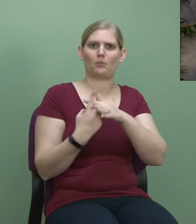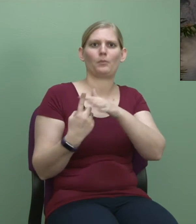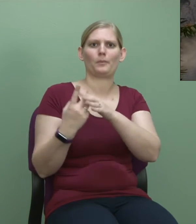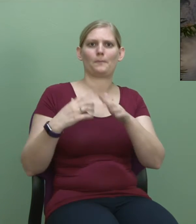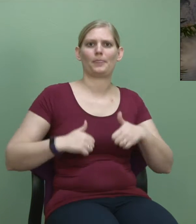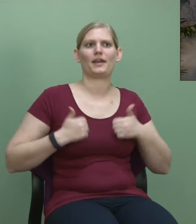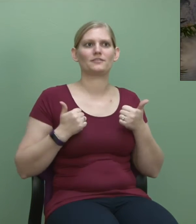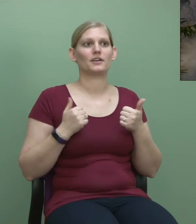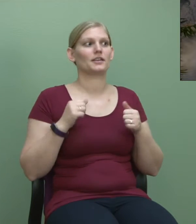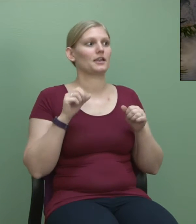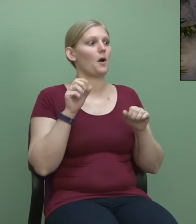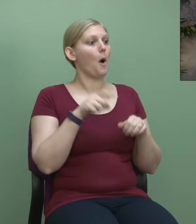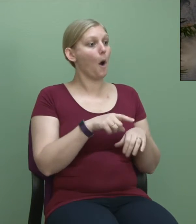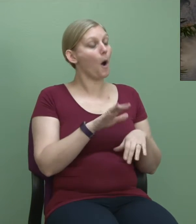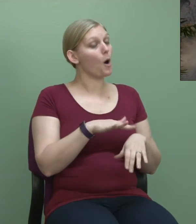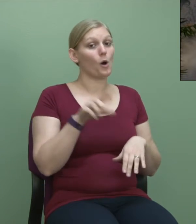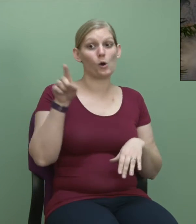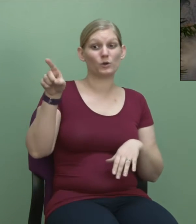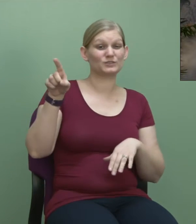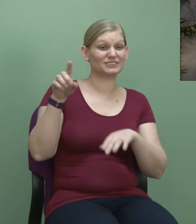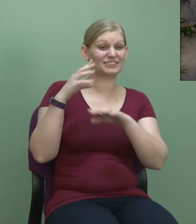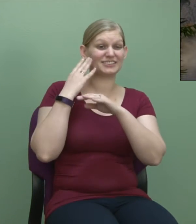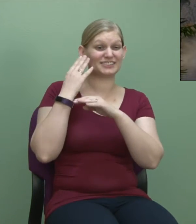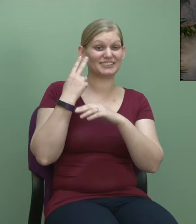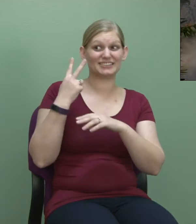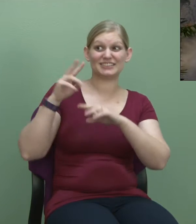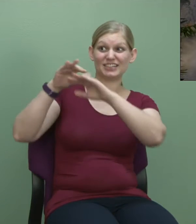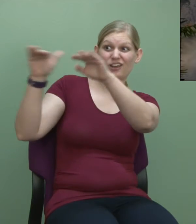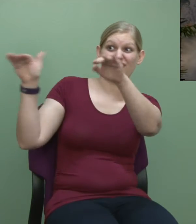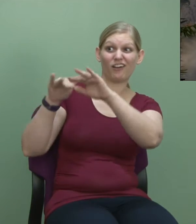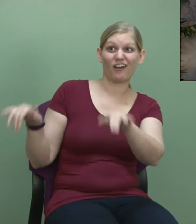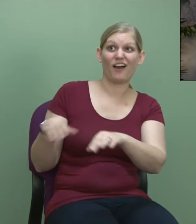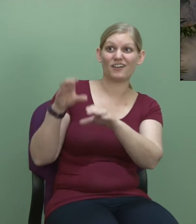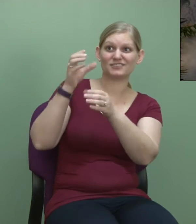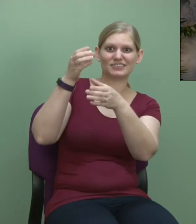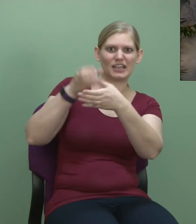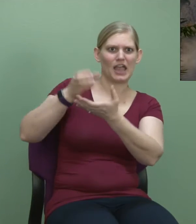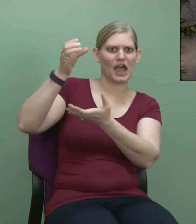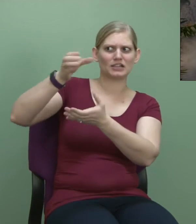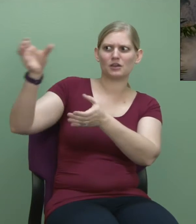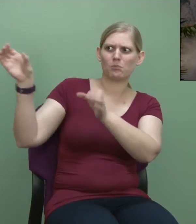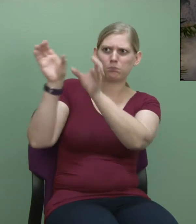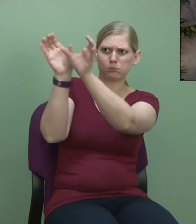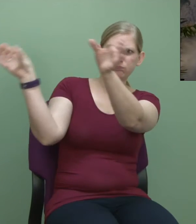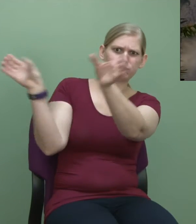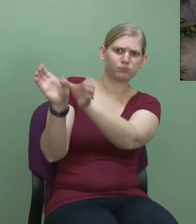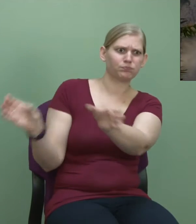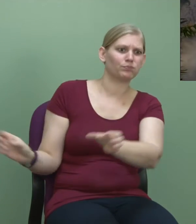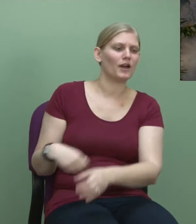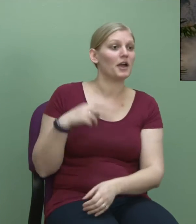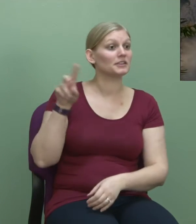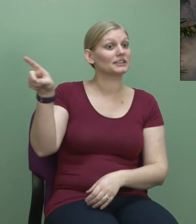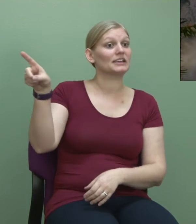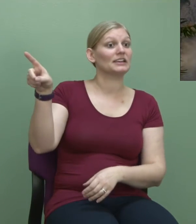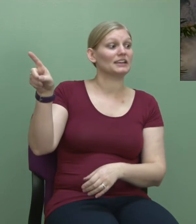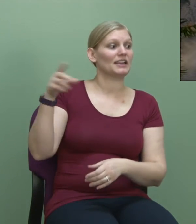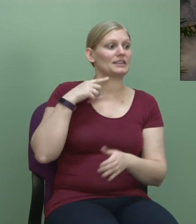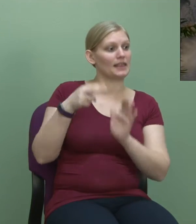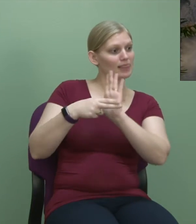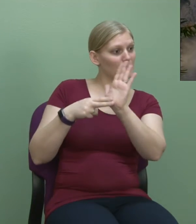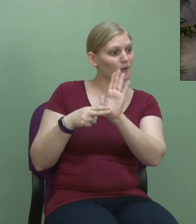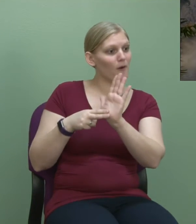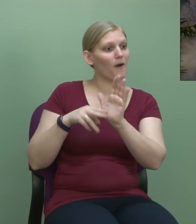of tomato sauce because it says tomato sauce on the label. To help them